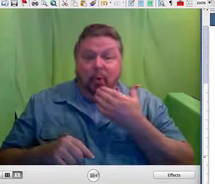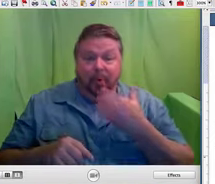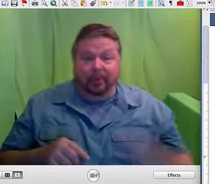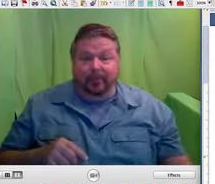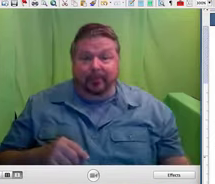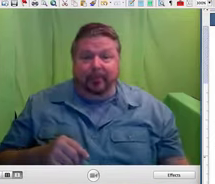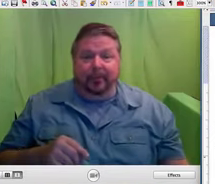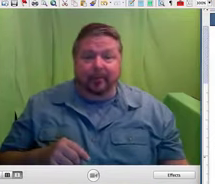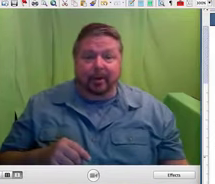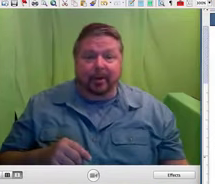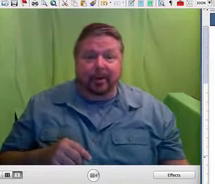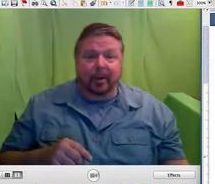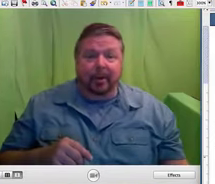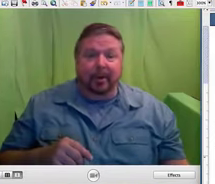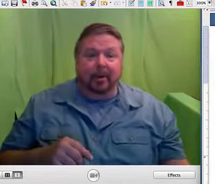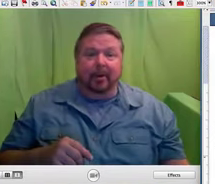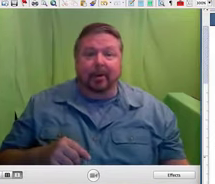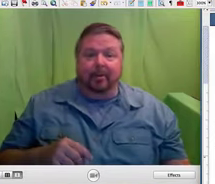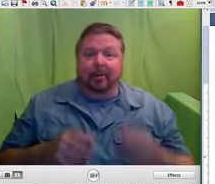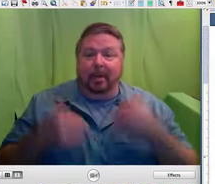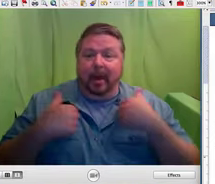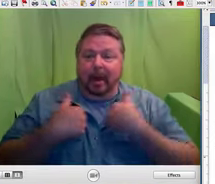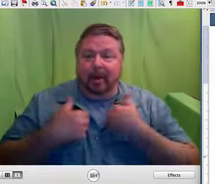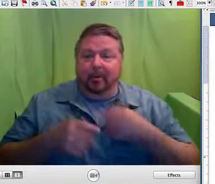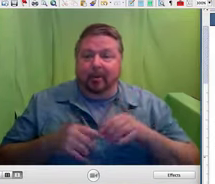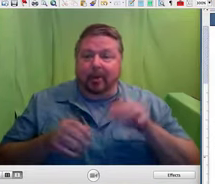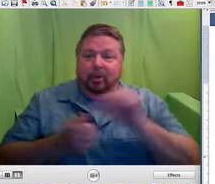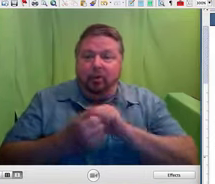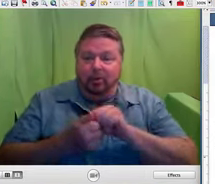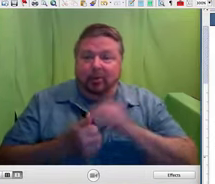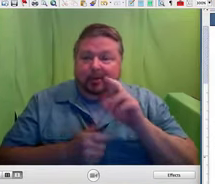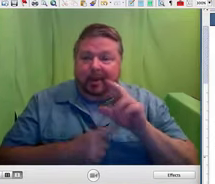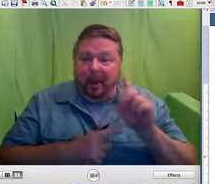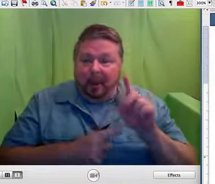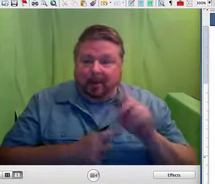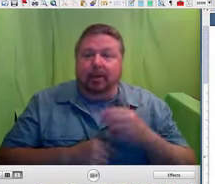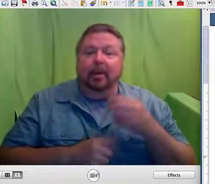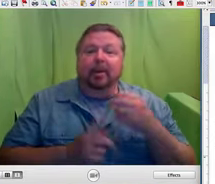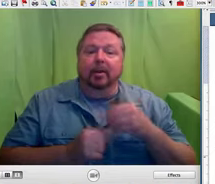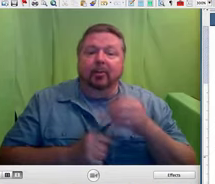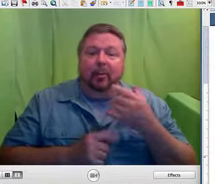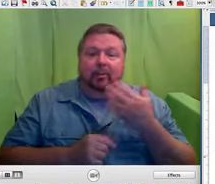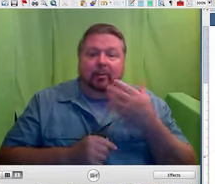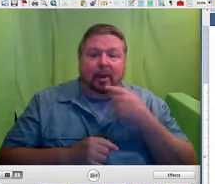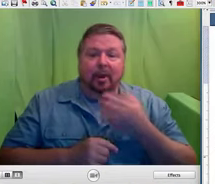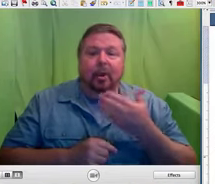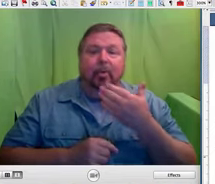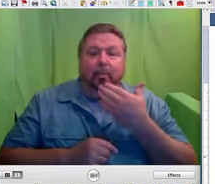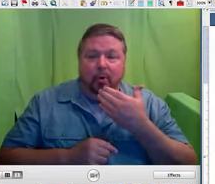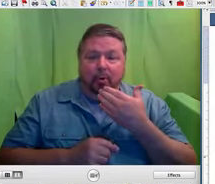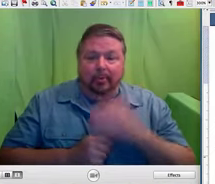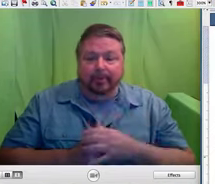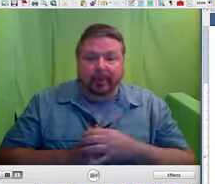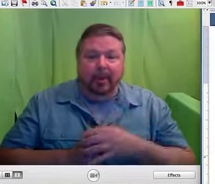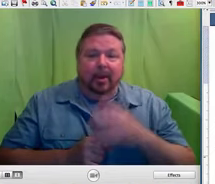moo, right? The animal that chews its cud is going to say